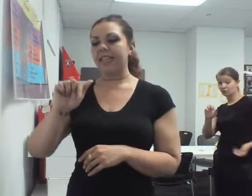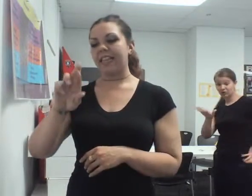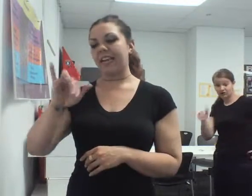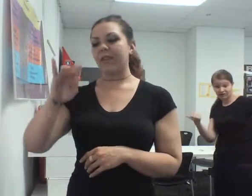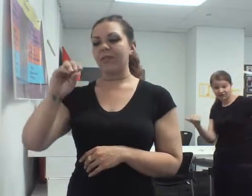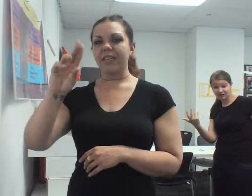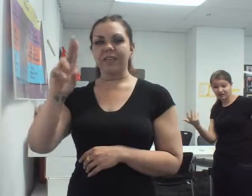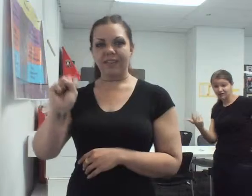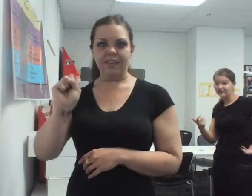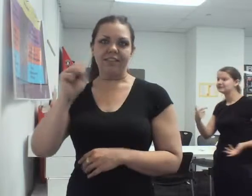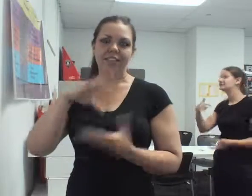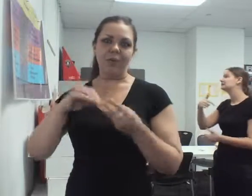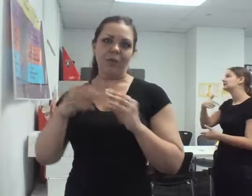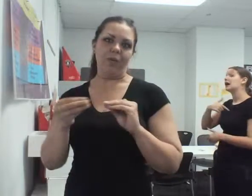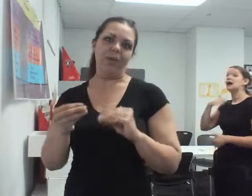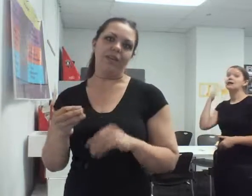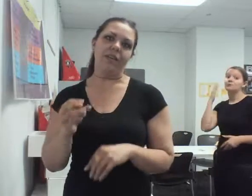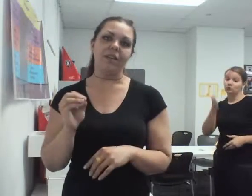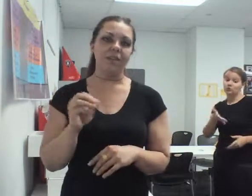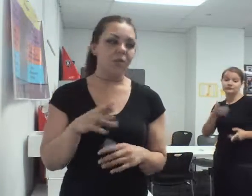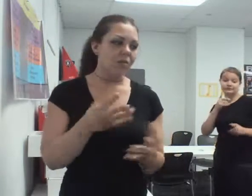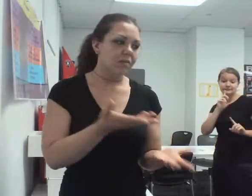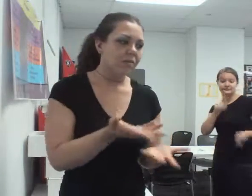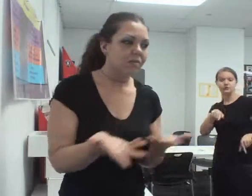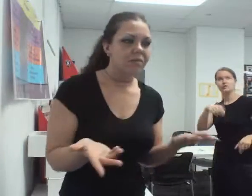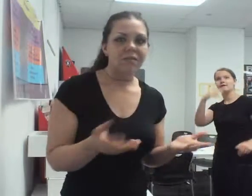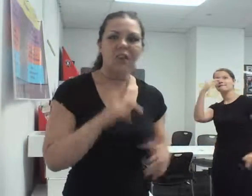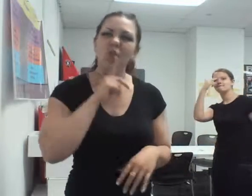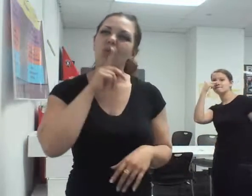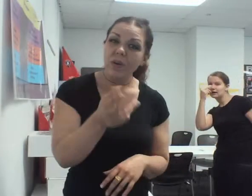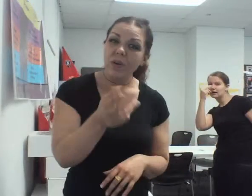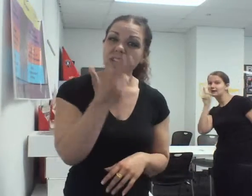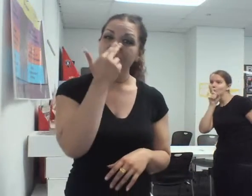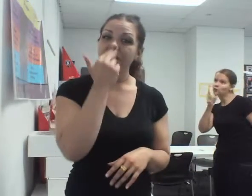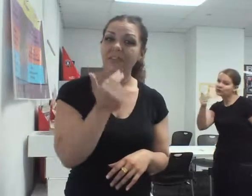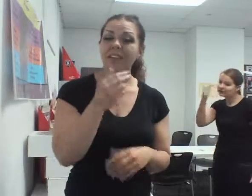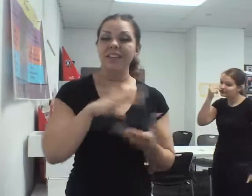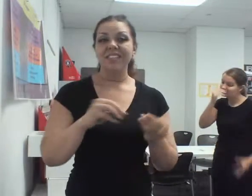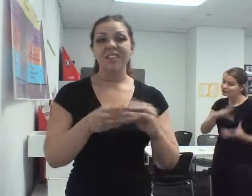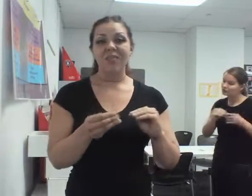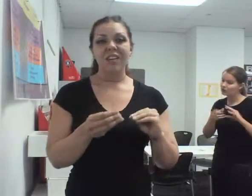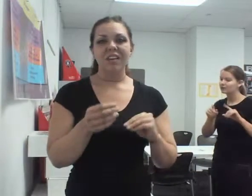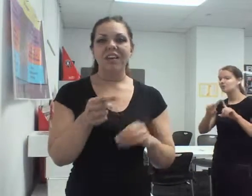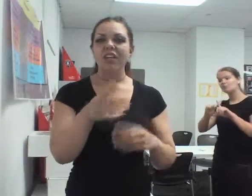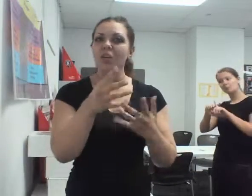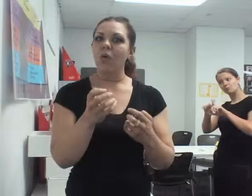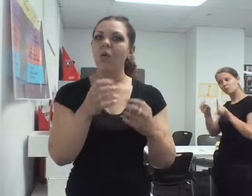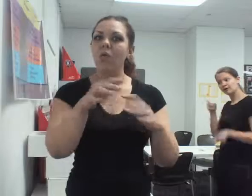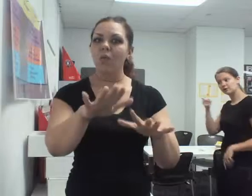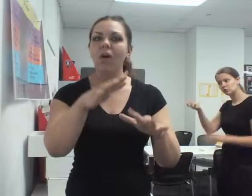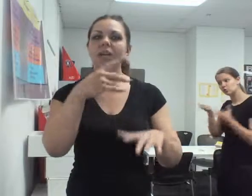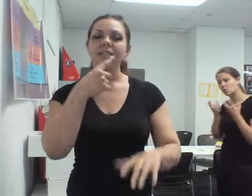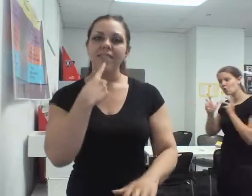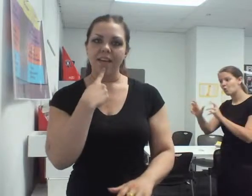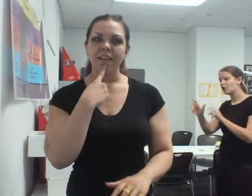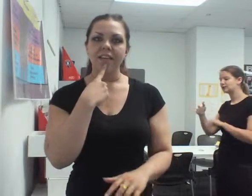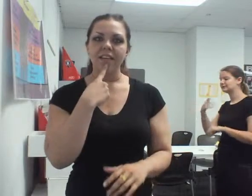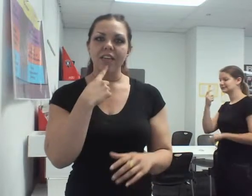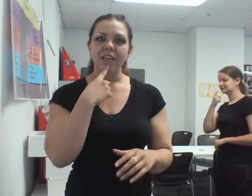I'm going to tell you a really funny story, but you don't want to say, because you're going to see, story, funny, funny, story,